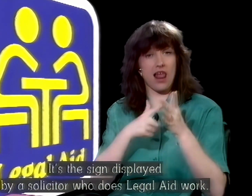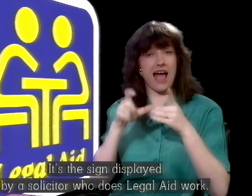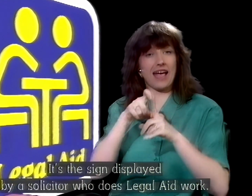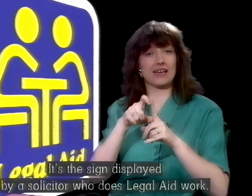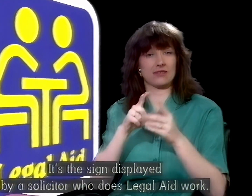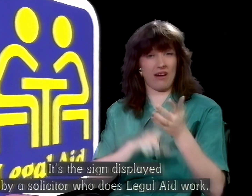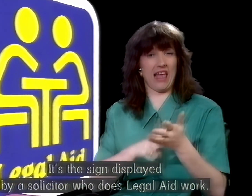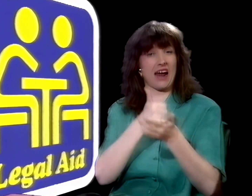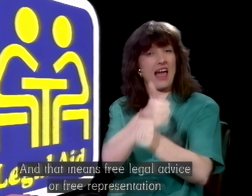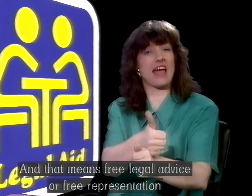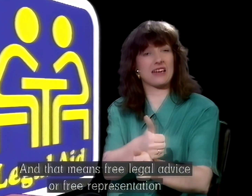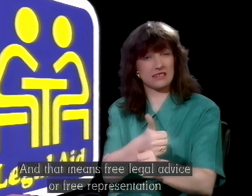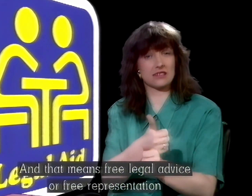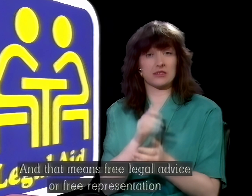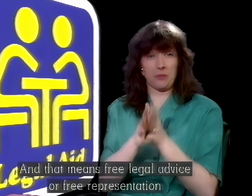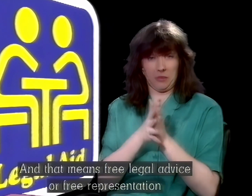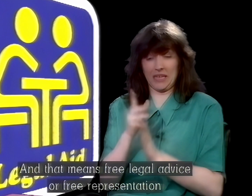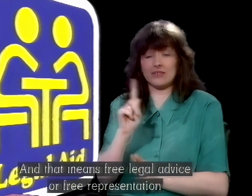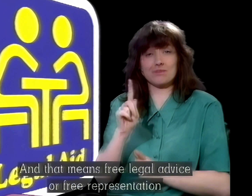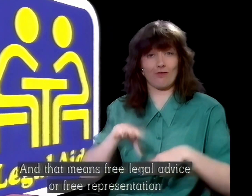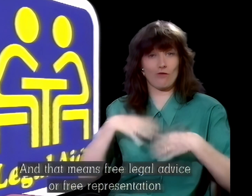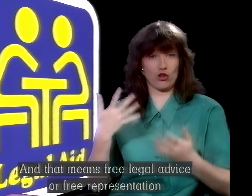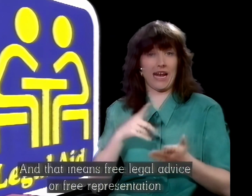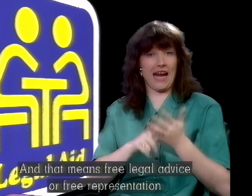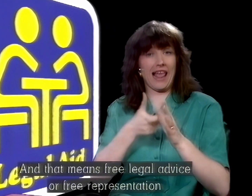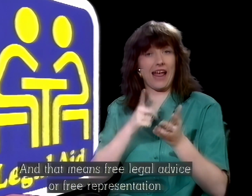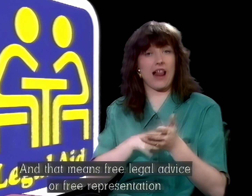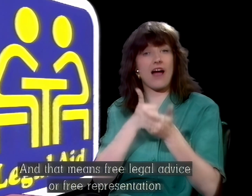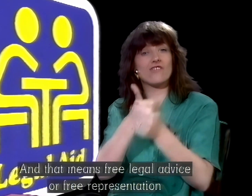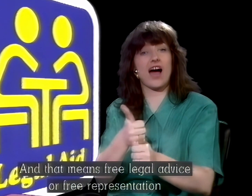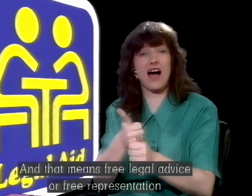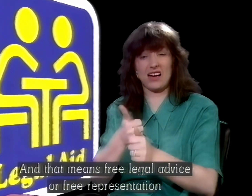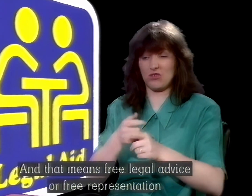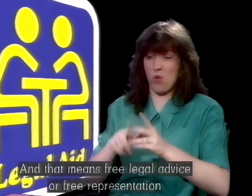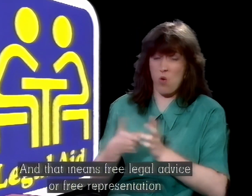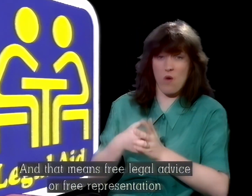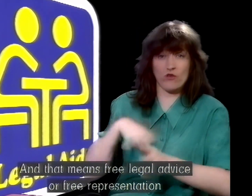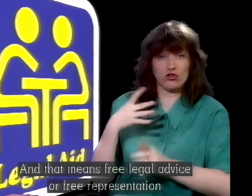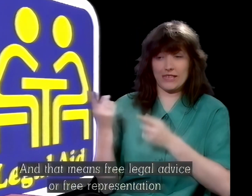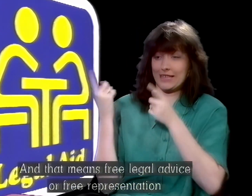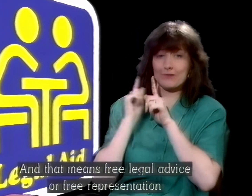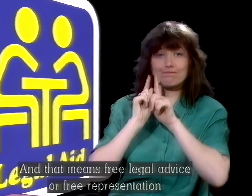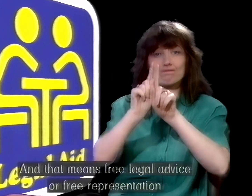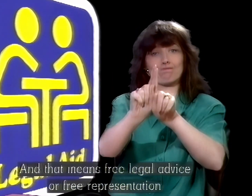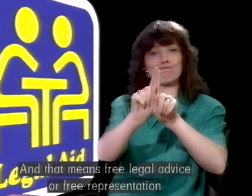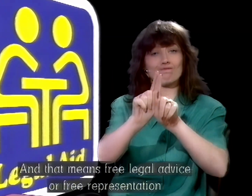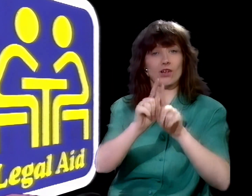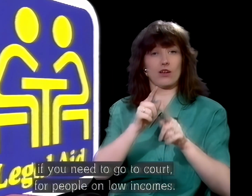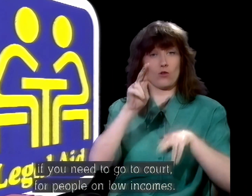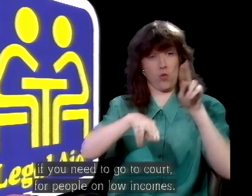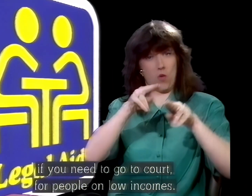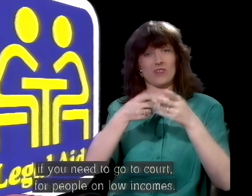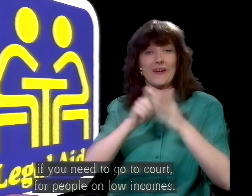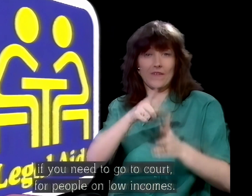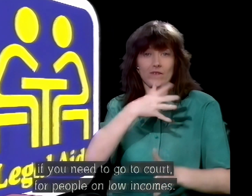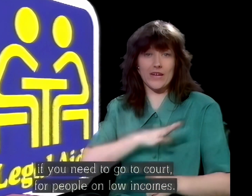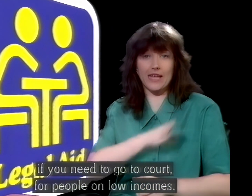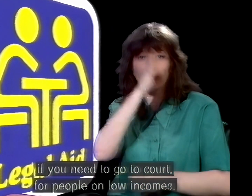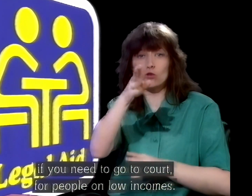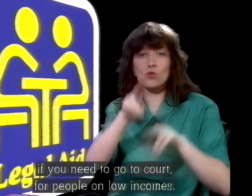And that means free legal advice or free representation if you need to go to court for people on low